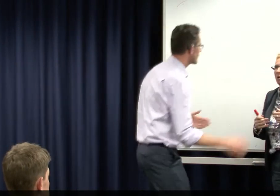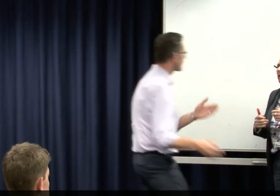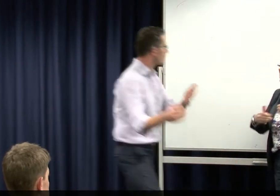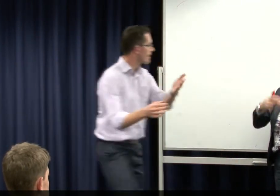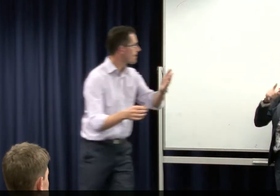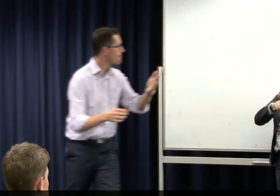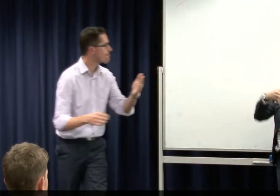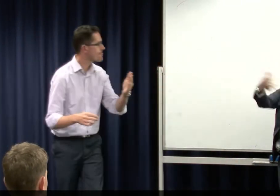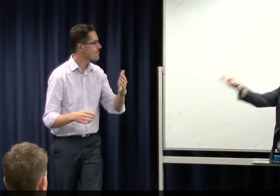Oh, did you want me to?